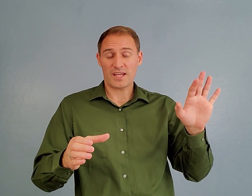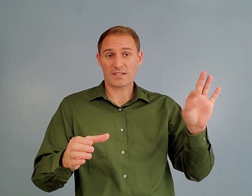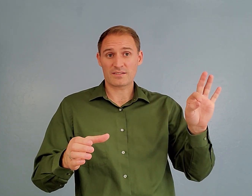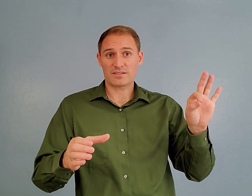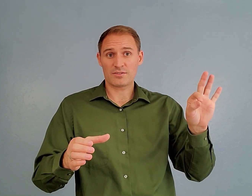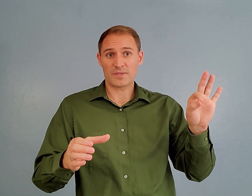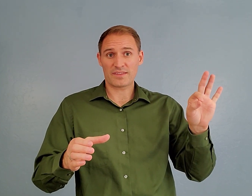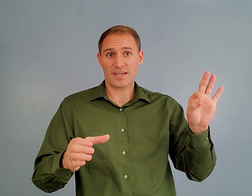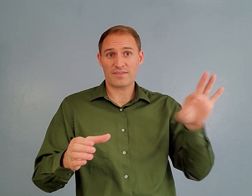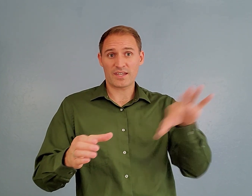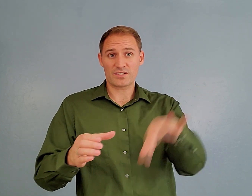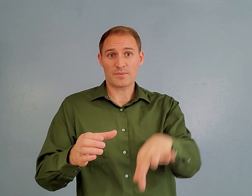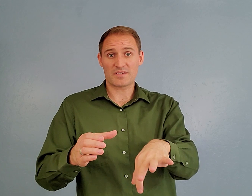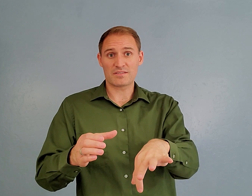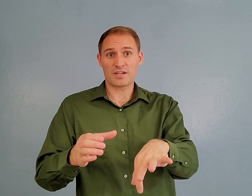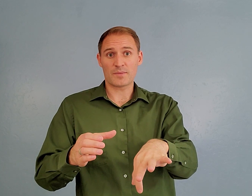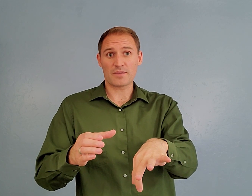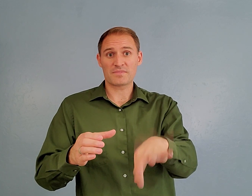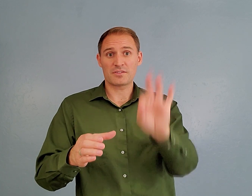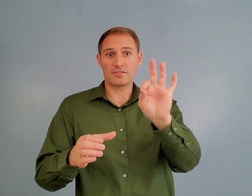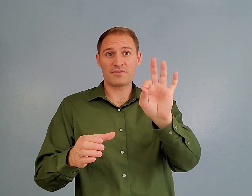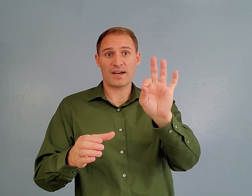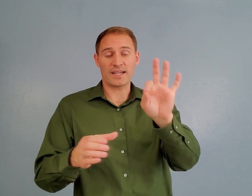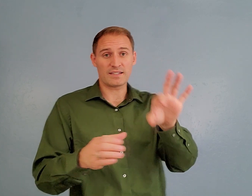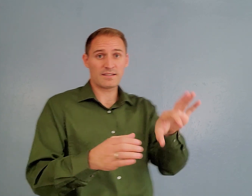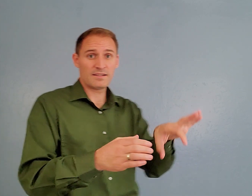hand, you'll make the F hand shape as you come up. So you find.